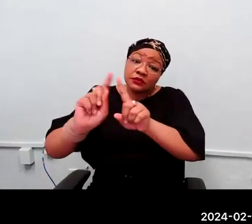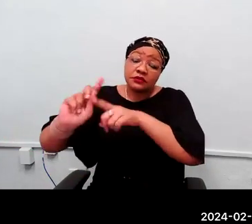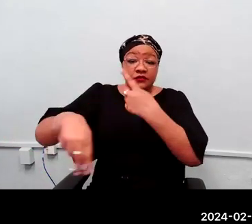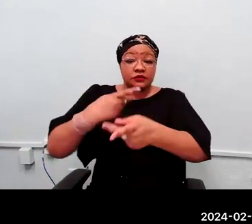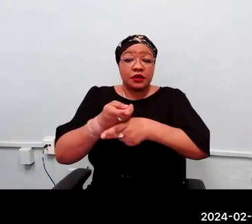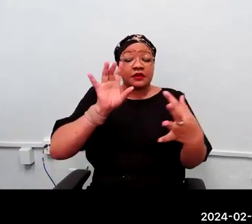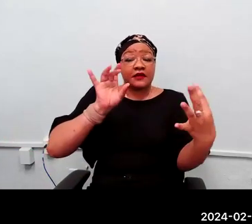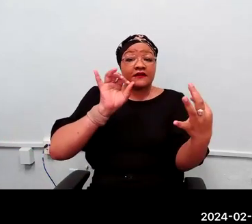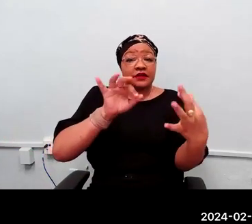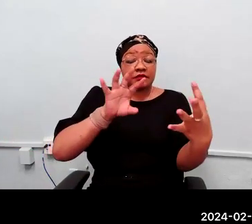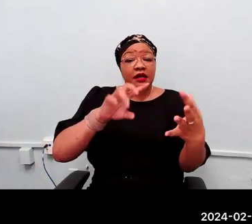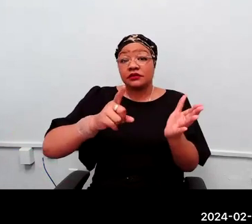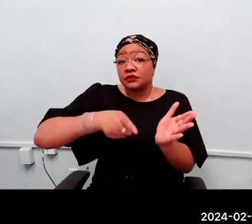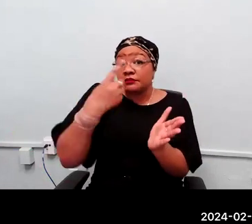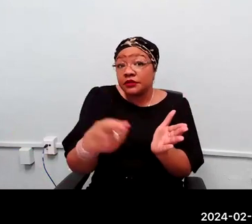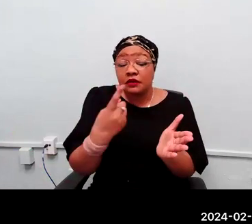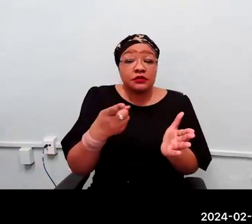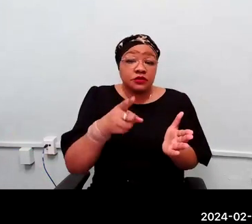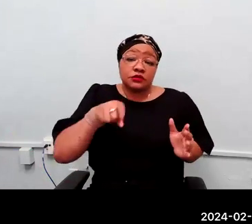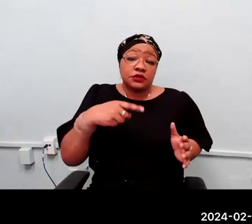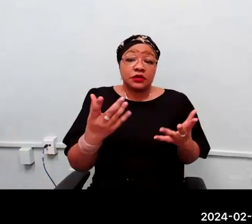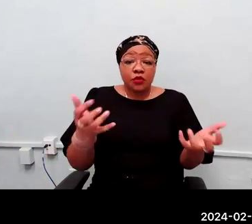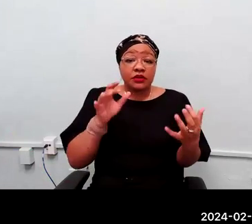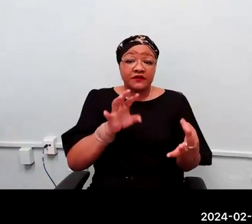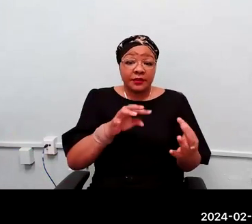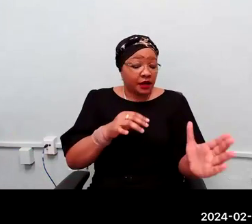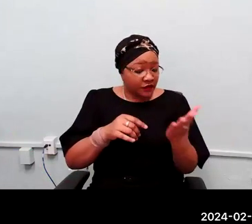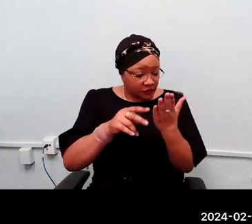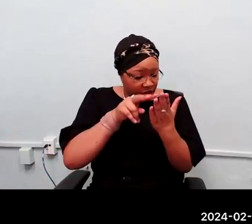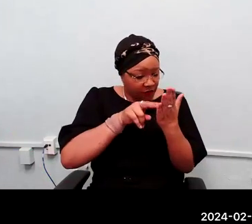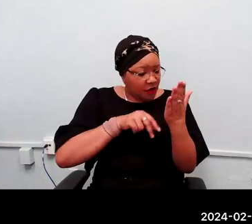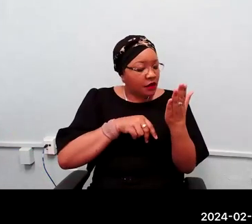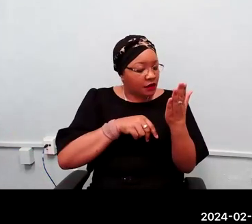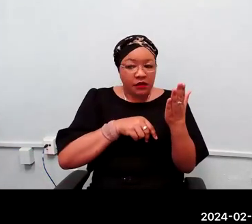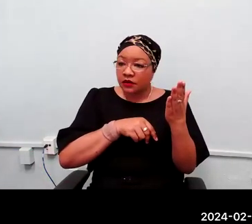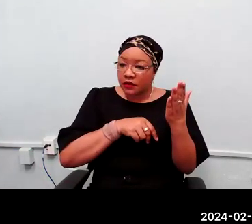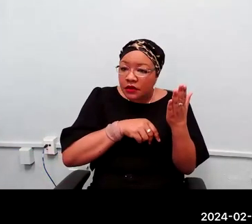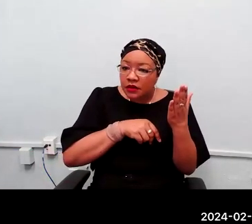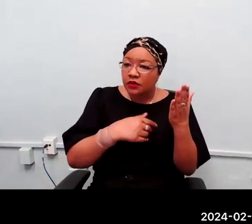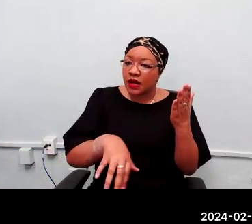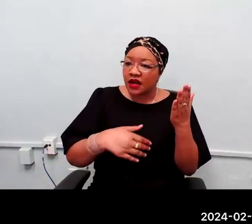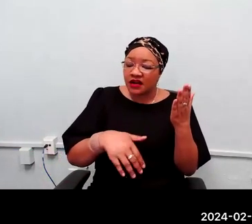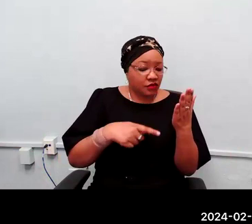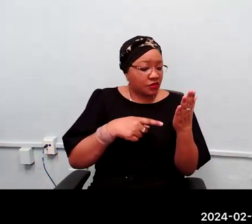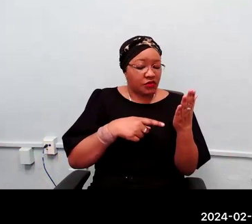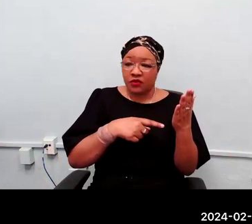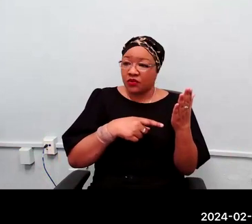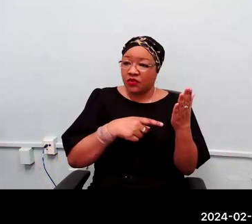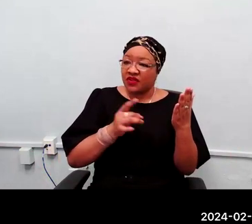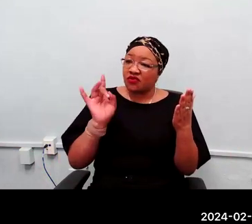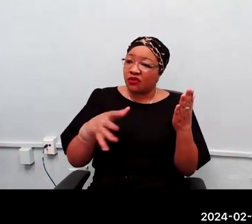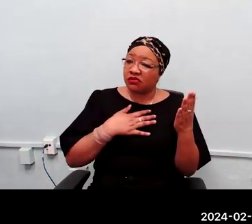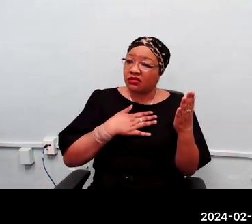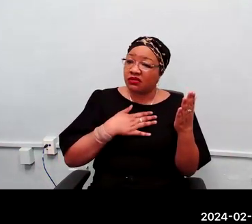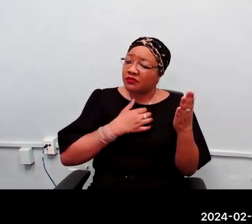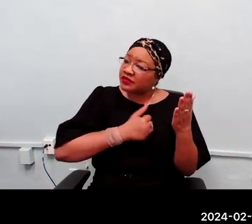sometimes you just want the feedback of like, wow, I see you, I see you. I'm sorry that happened to you. Are you okay? Right?